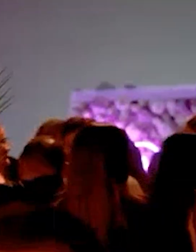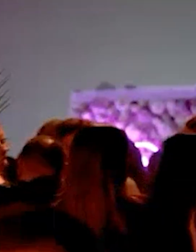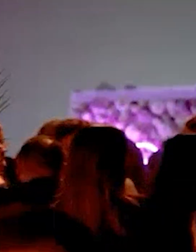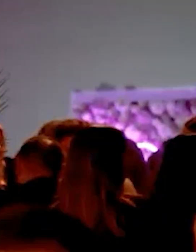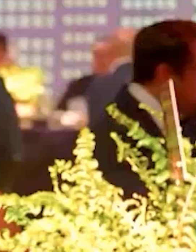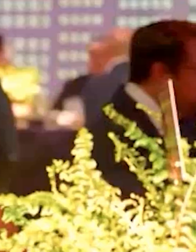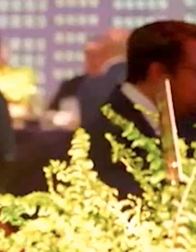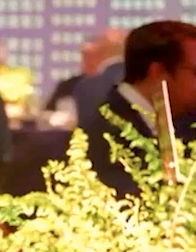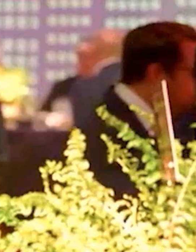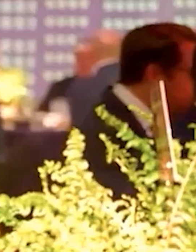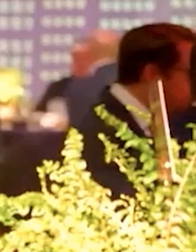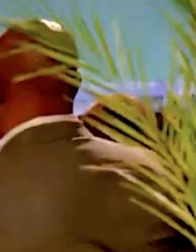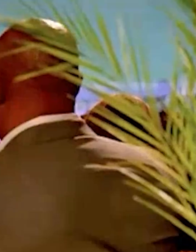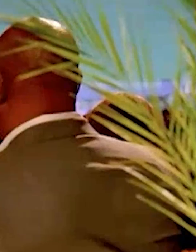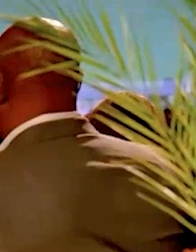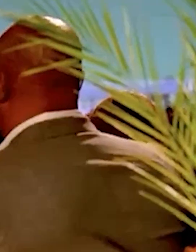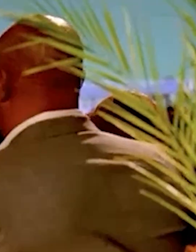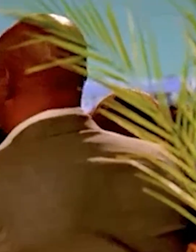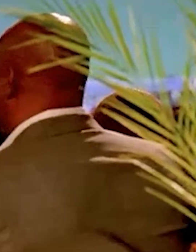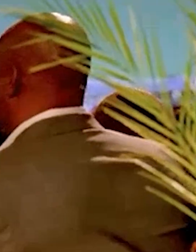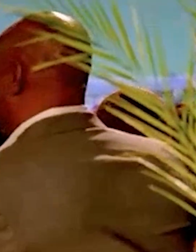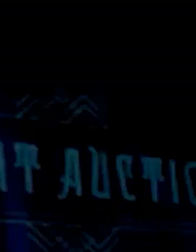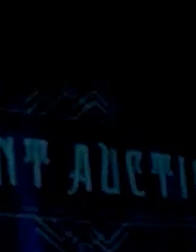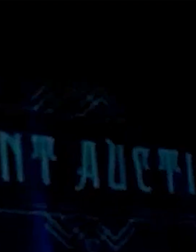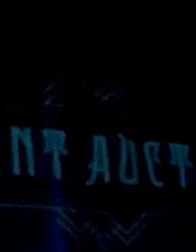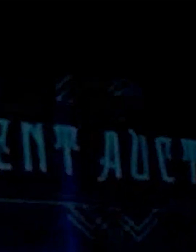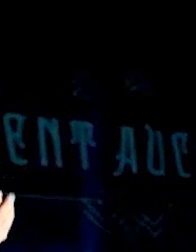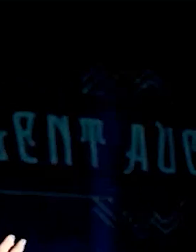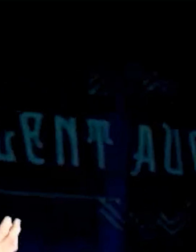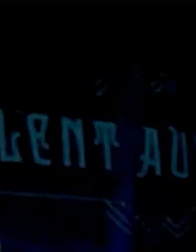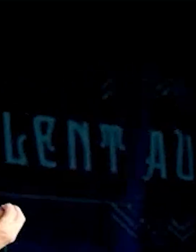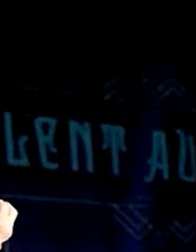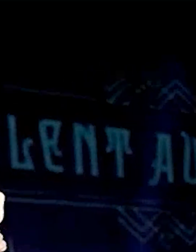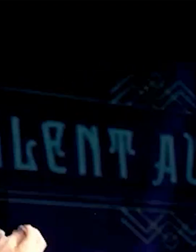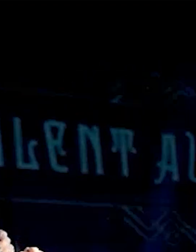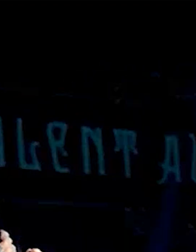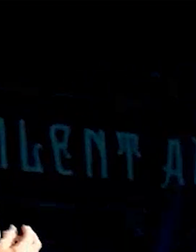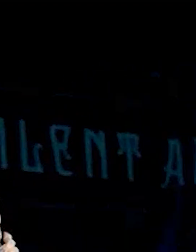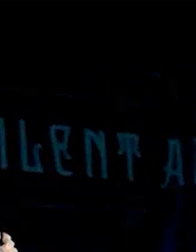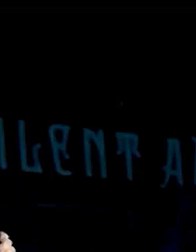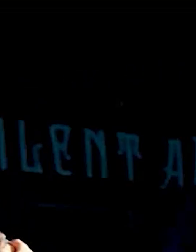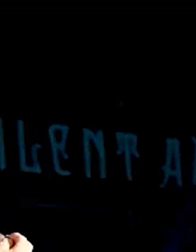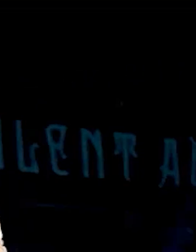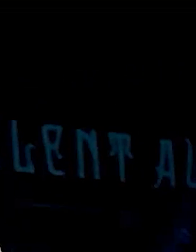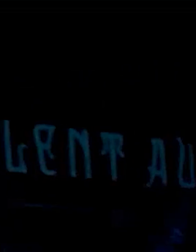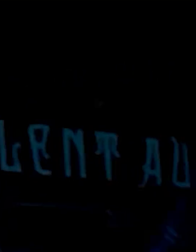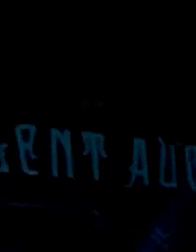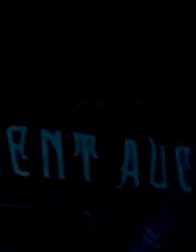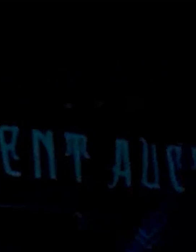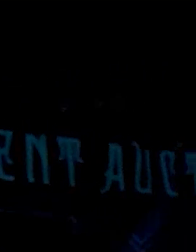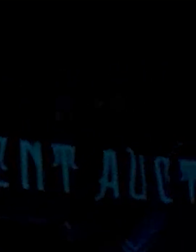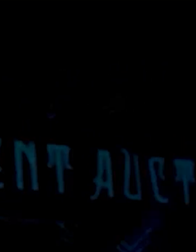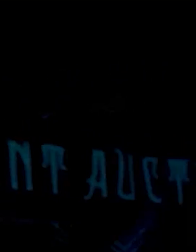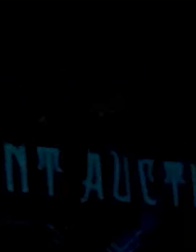of this. All of you lovely, kind people have come tonight to support something, the opening of the heart, the beautiful expansion of how life and